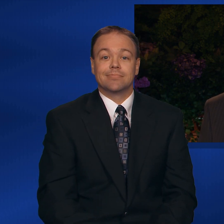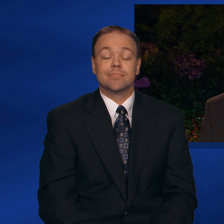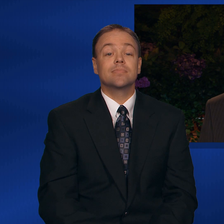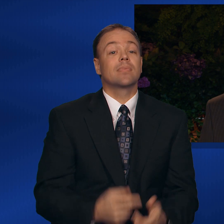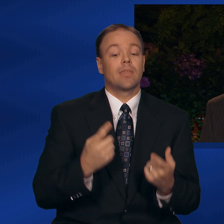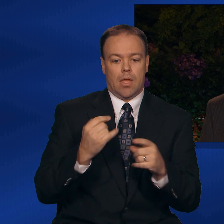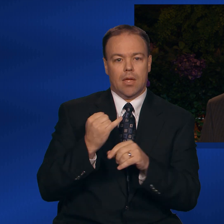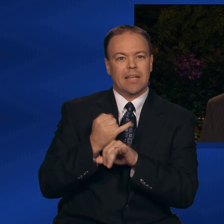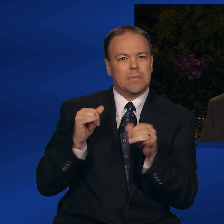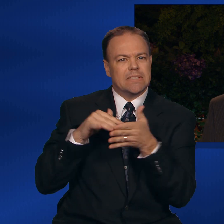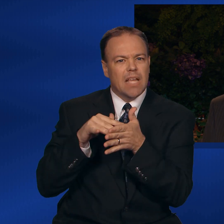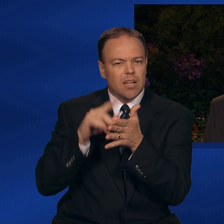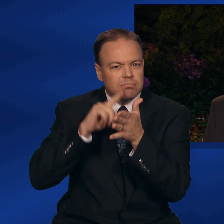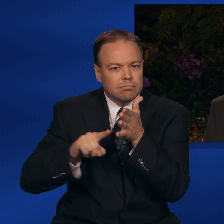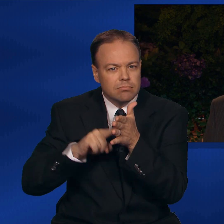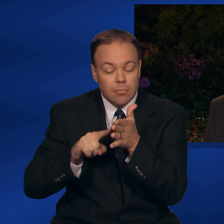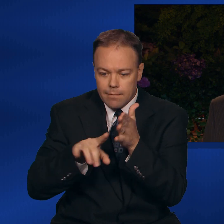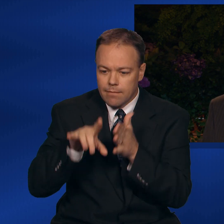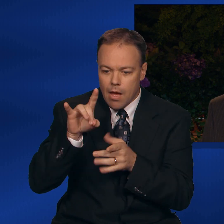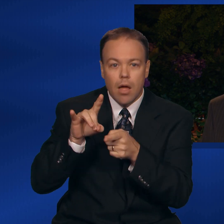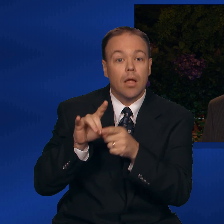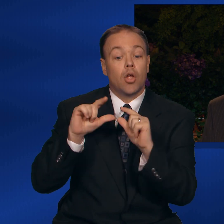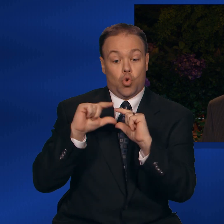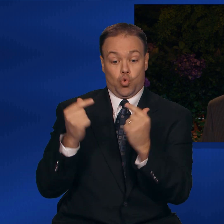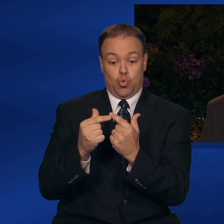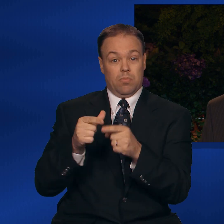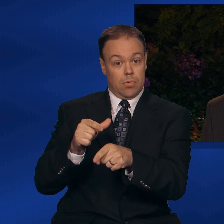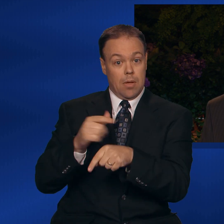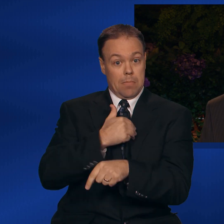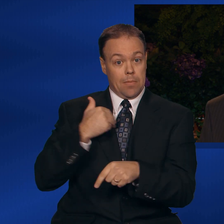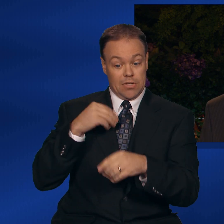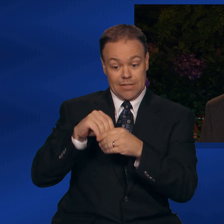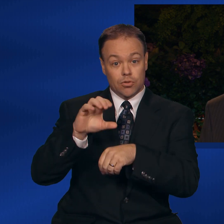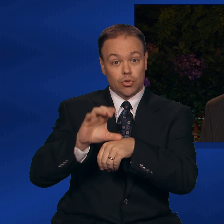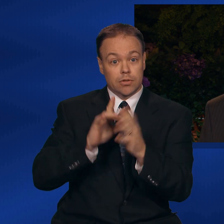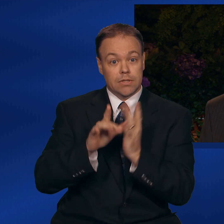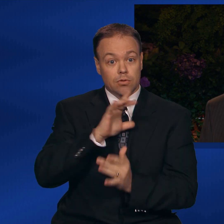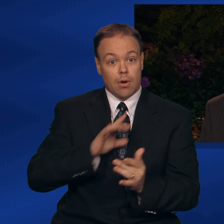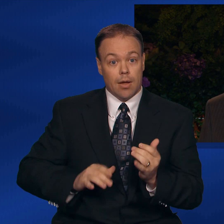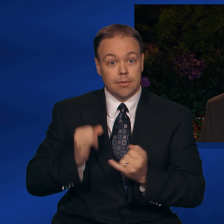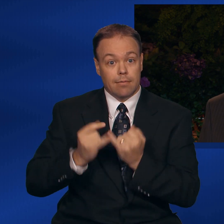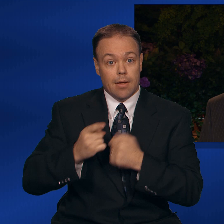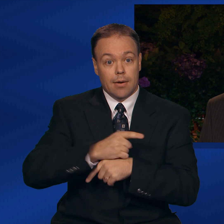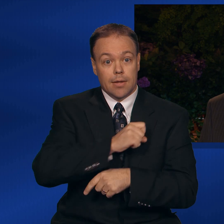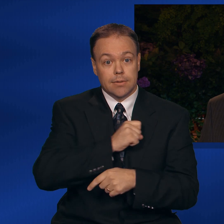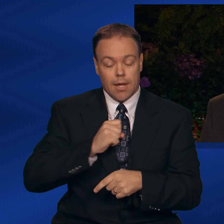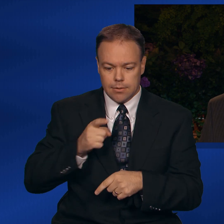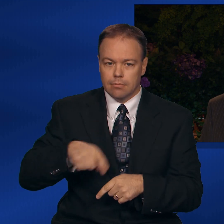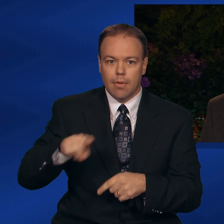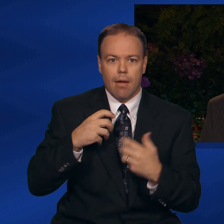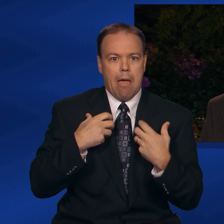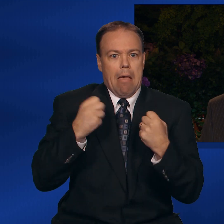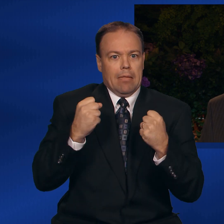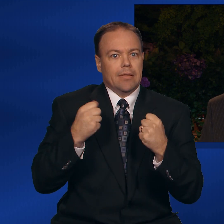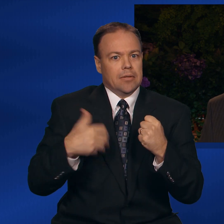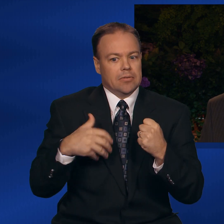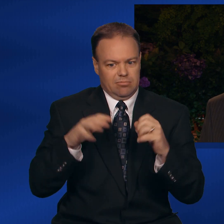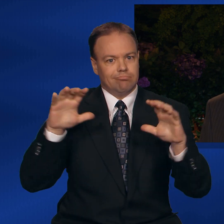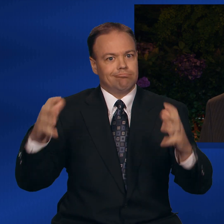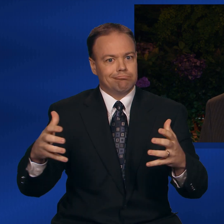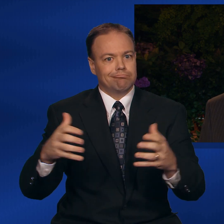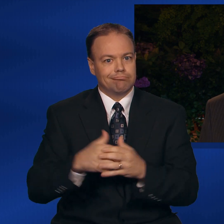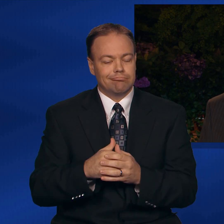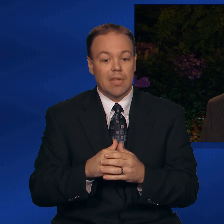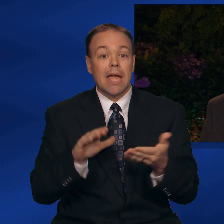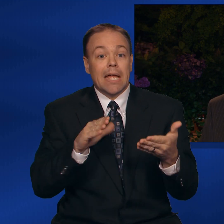Independent studies have shown that as a group, members of the Church of Jesus Christ of Latter-day Saints are a healthy lot.